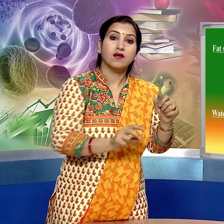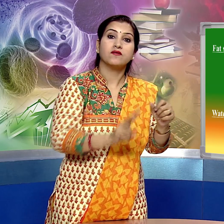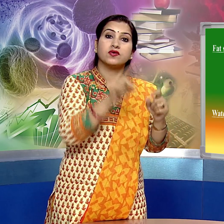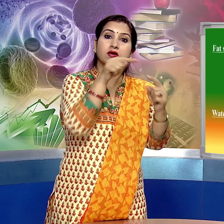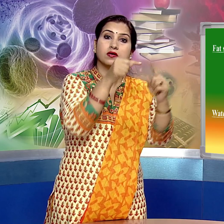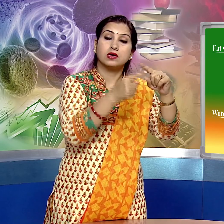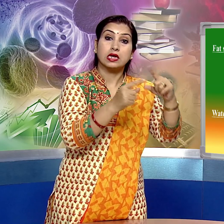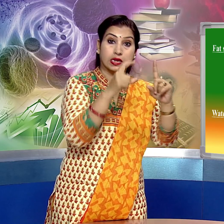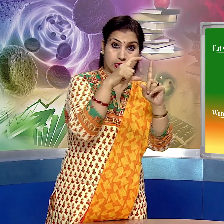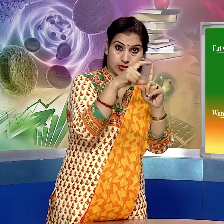vitamin D,